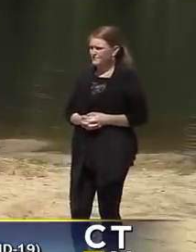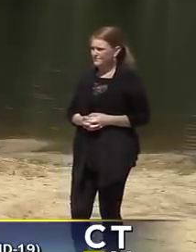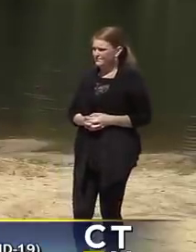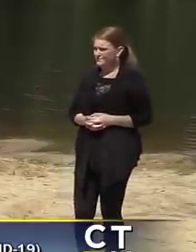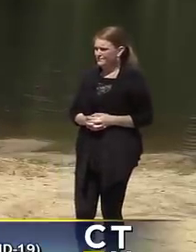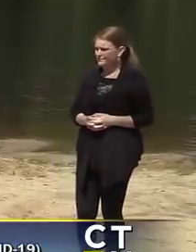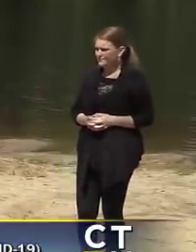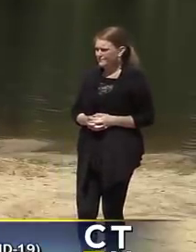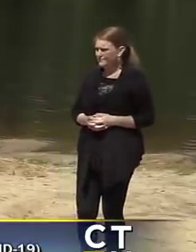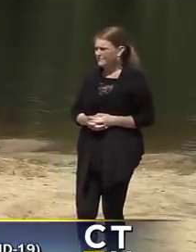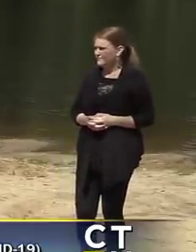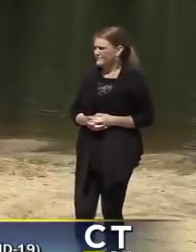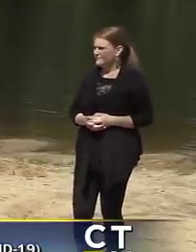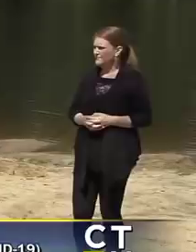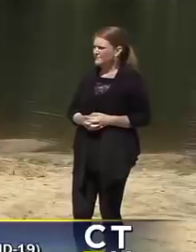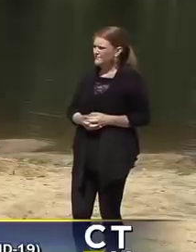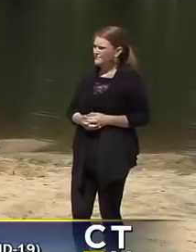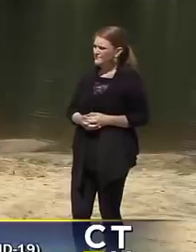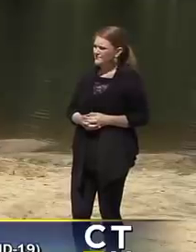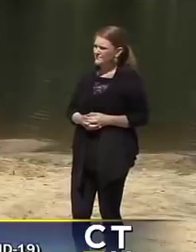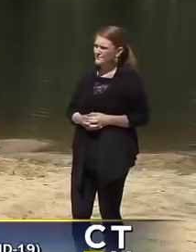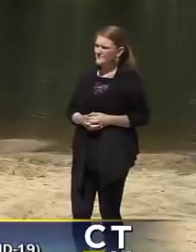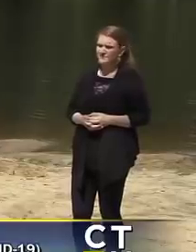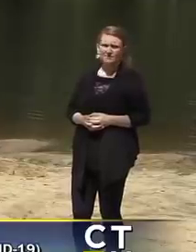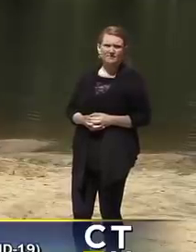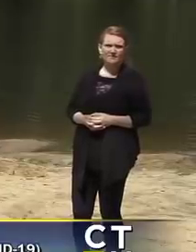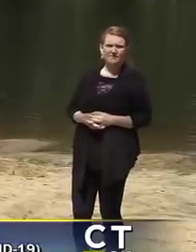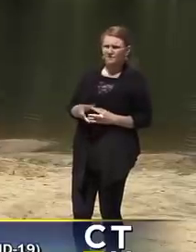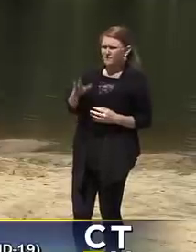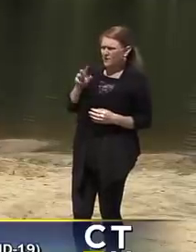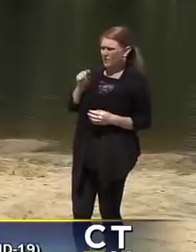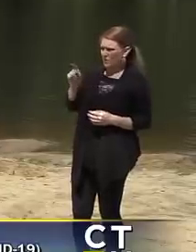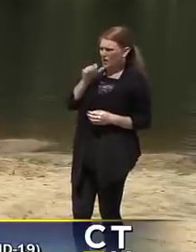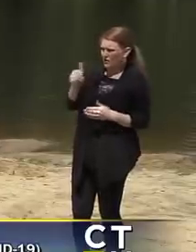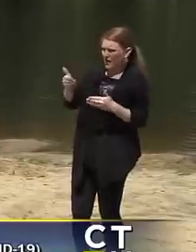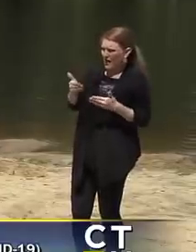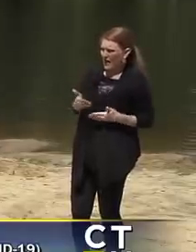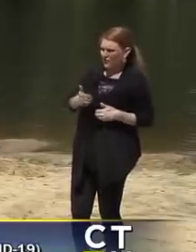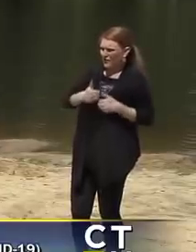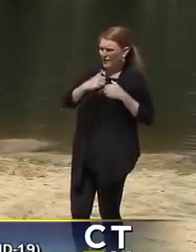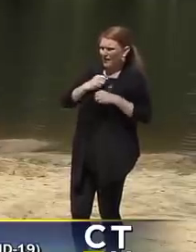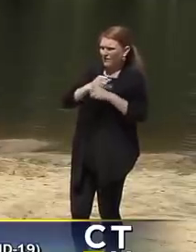of our other activities as well. But you're not hiring lifeguards for the lakes yet.